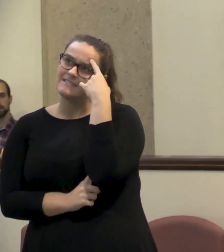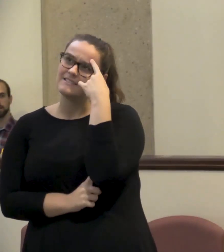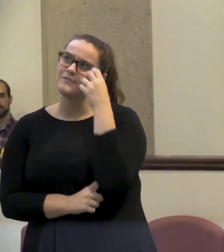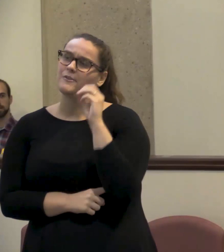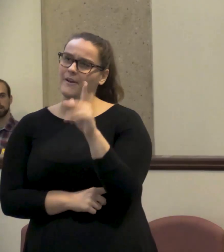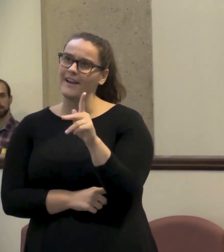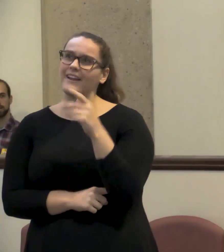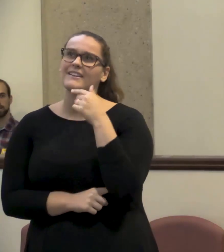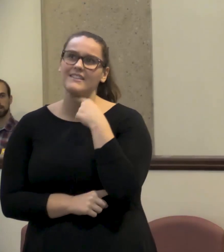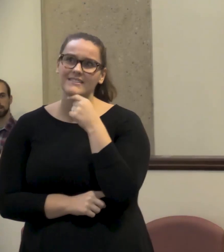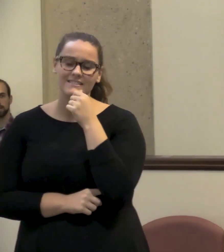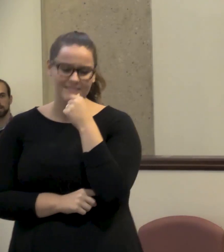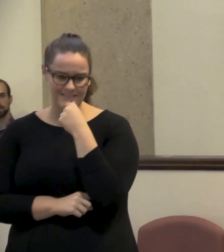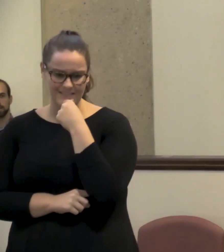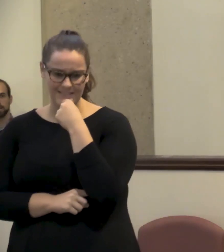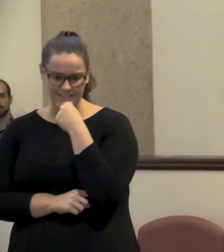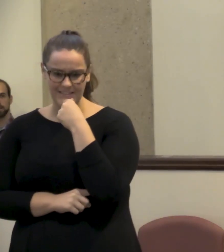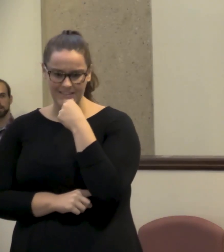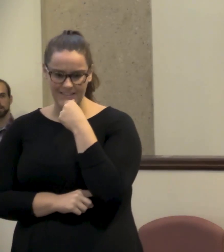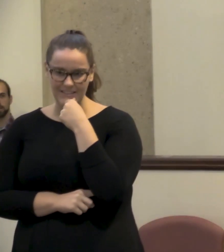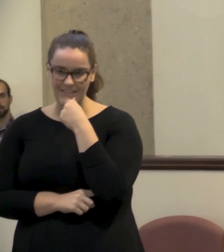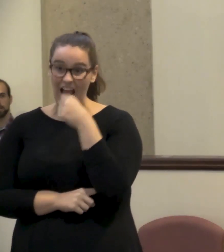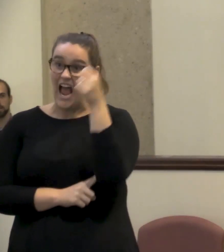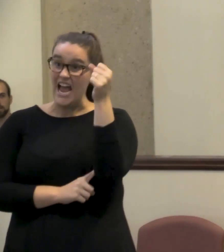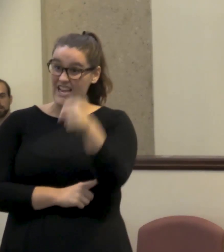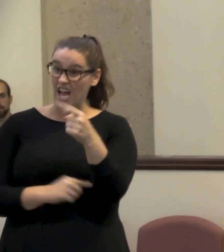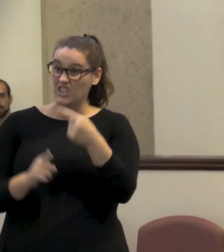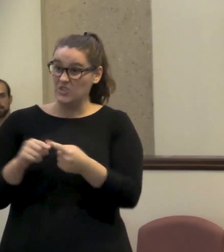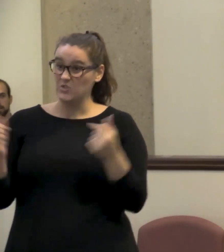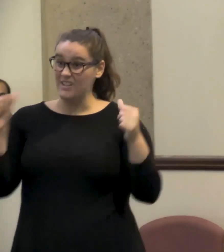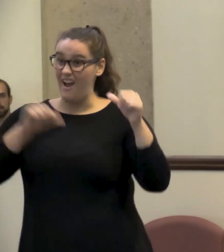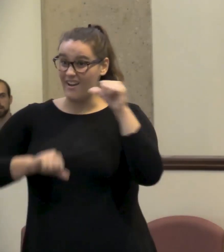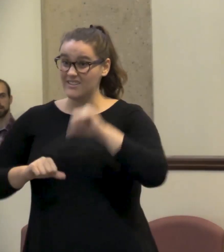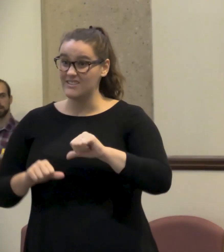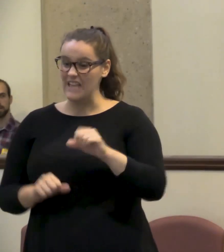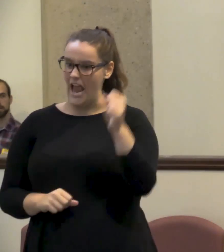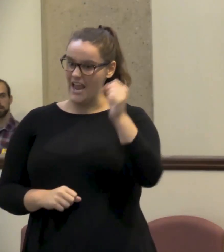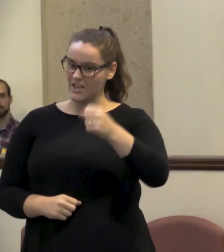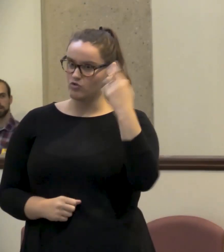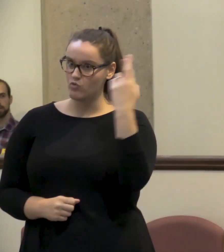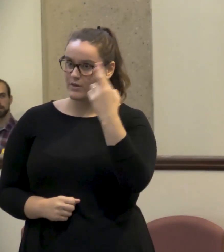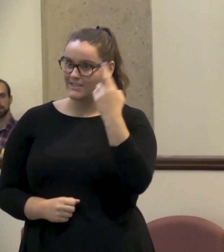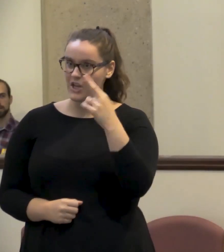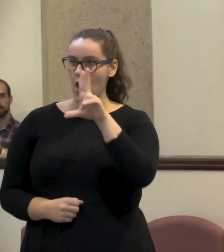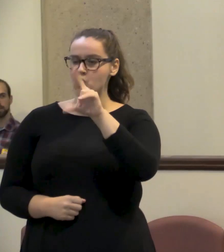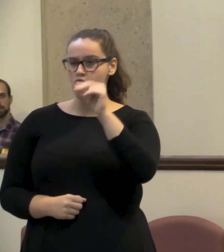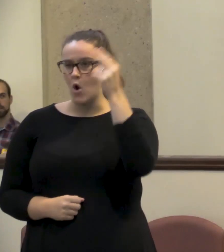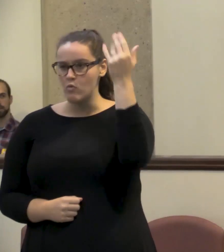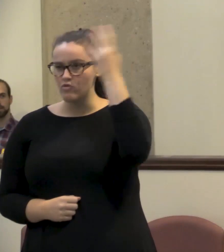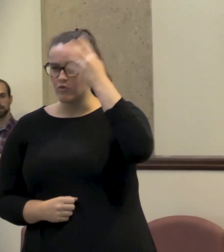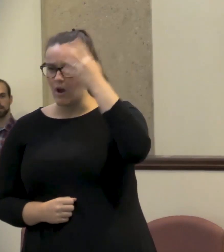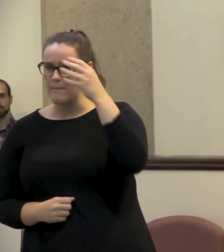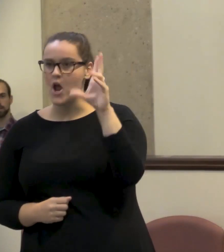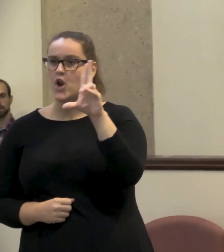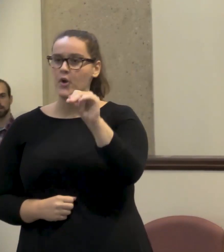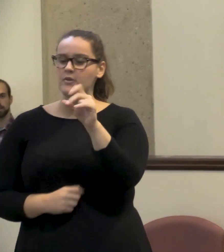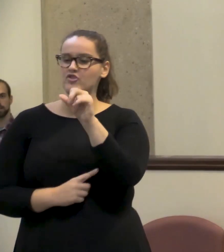one, it'll be yes to science, yes to reason, no to Trump, and no to